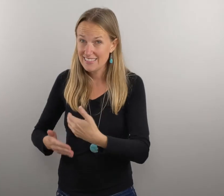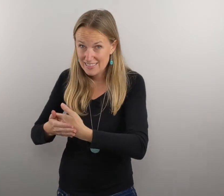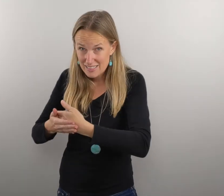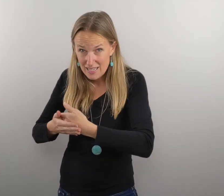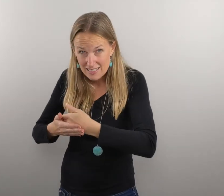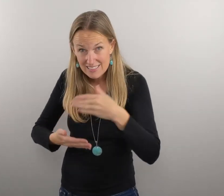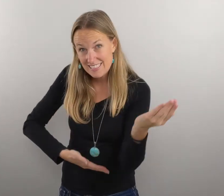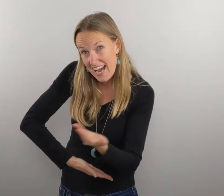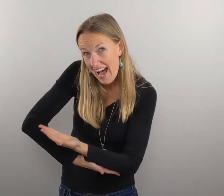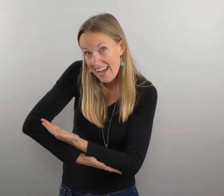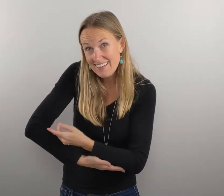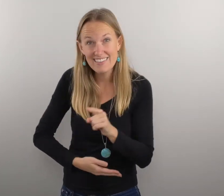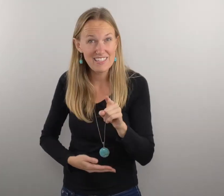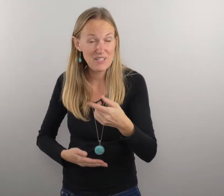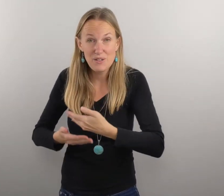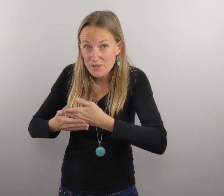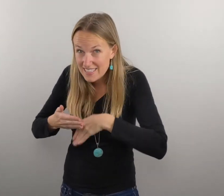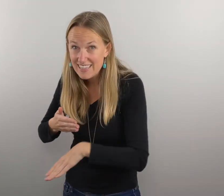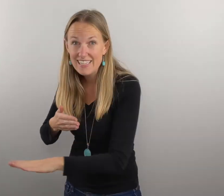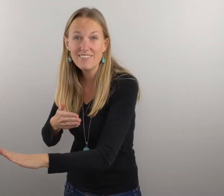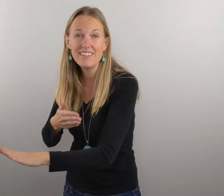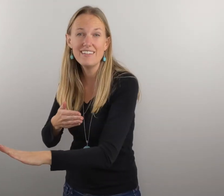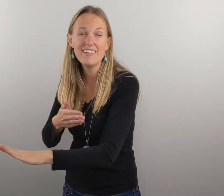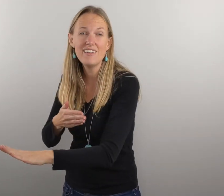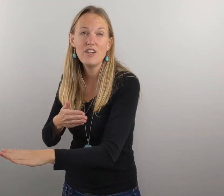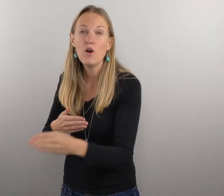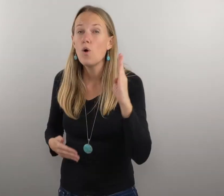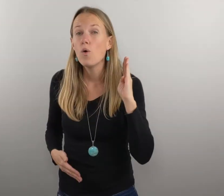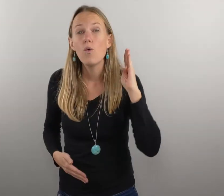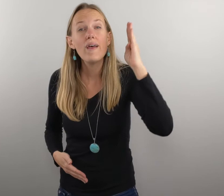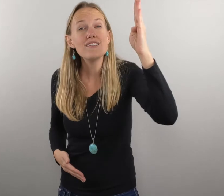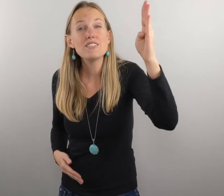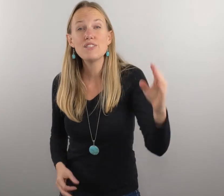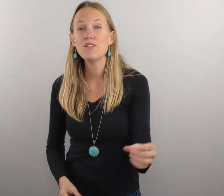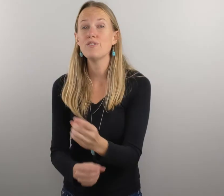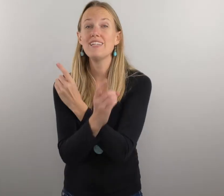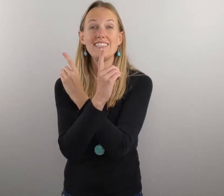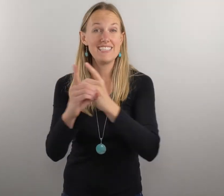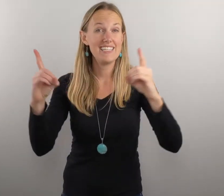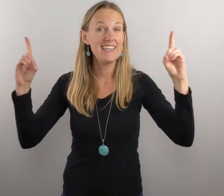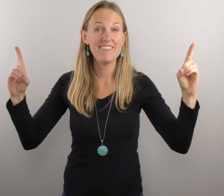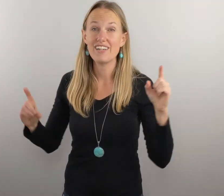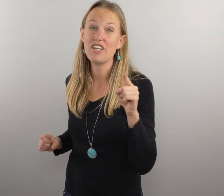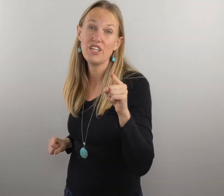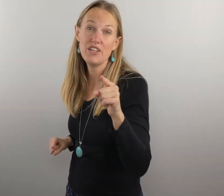This child that you delivered will soon deliver